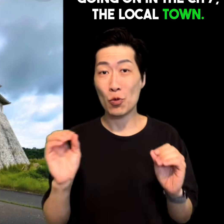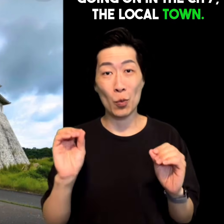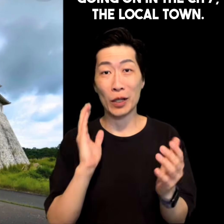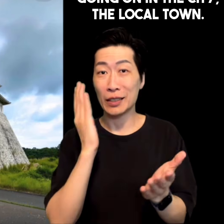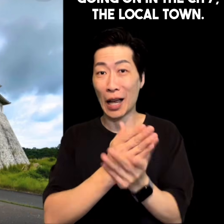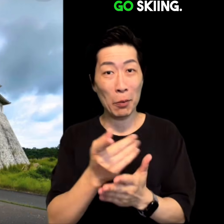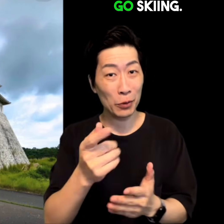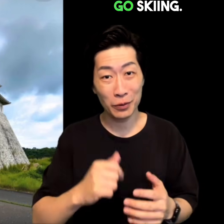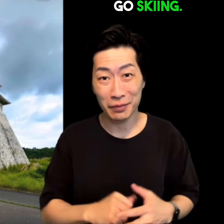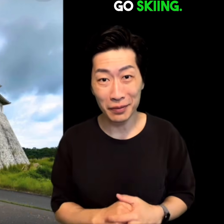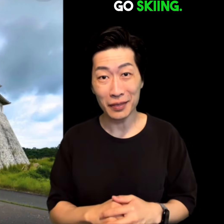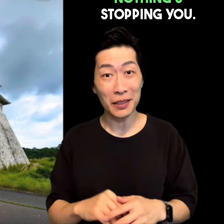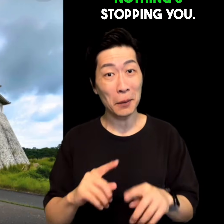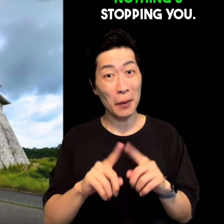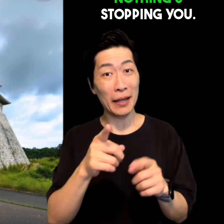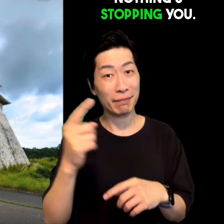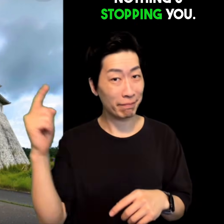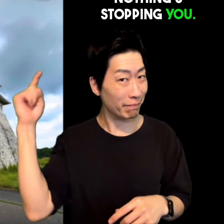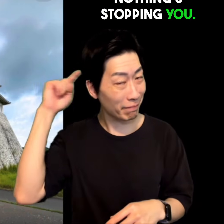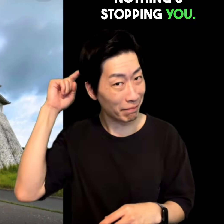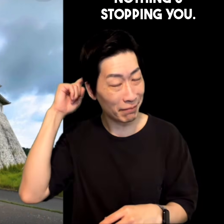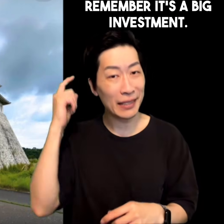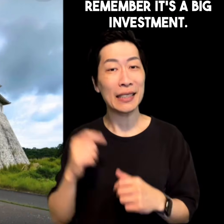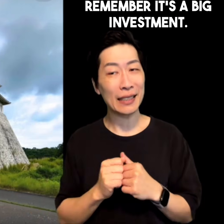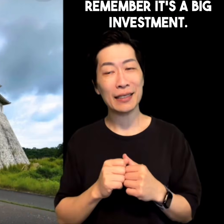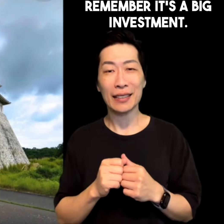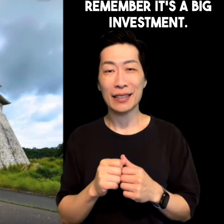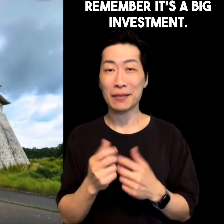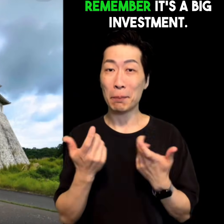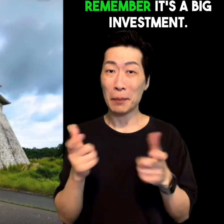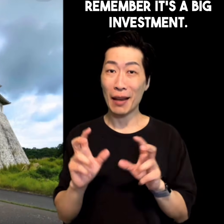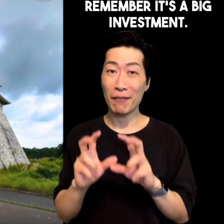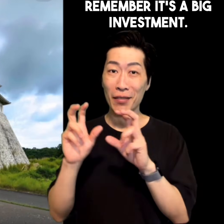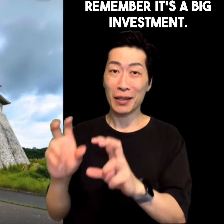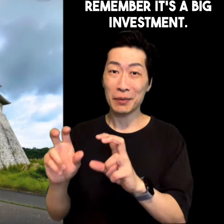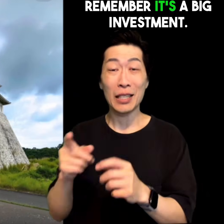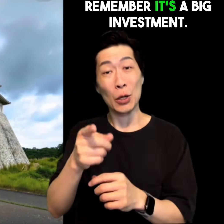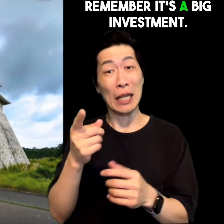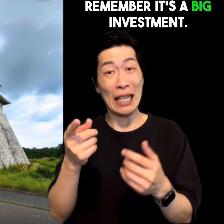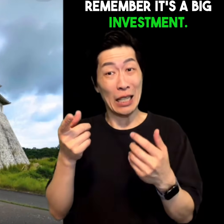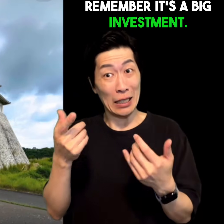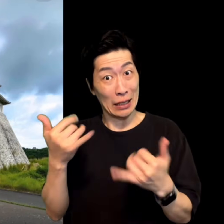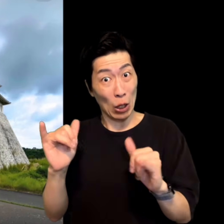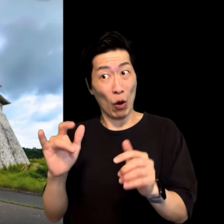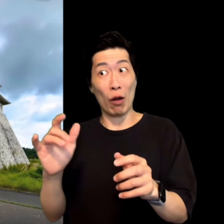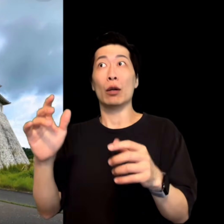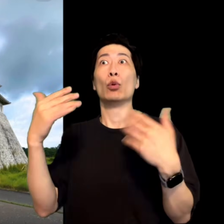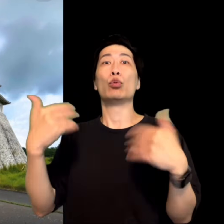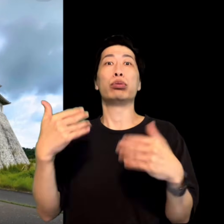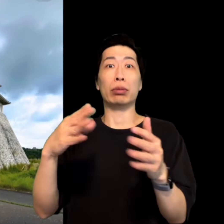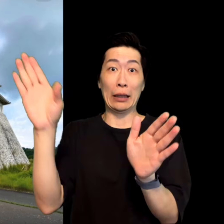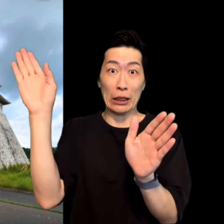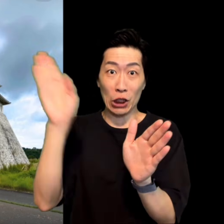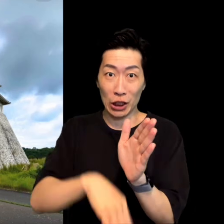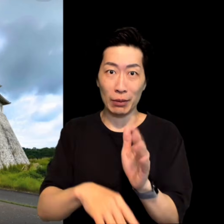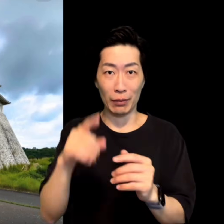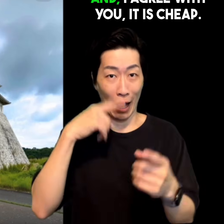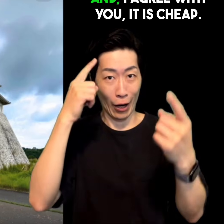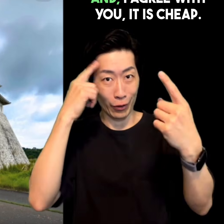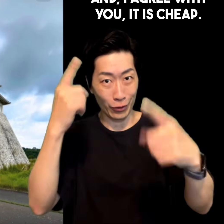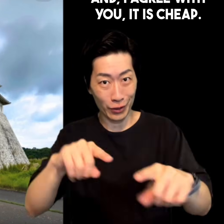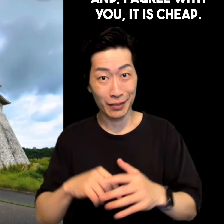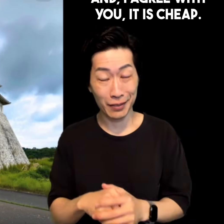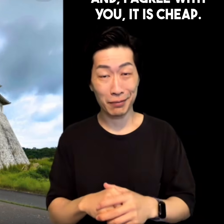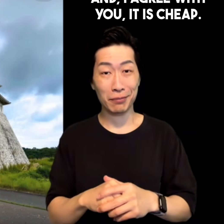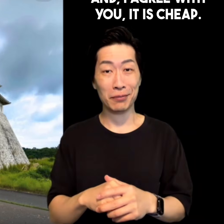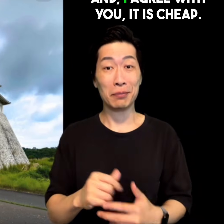local town, go skiing. Nothing's stopping you, but you got to remember, it's a big investment.